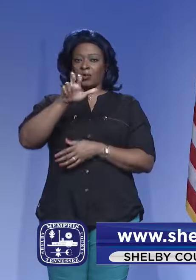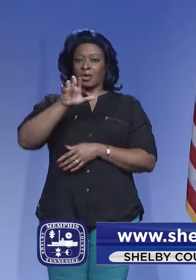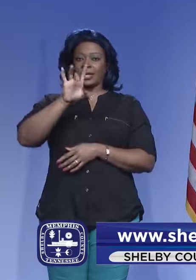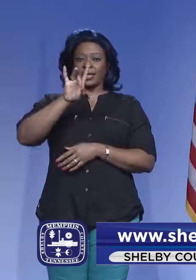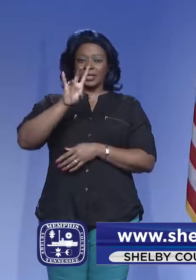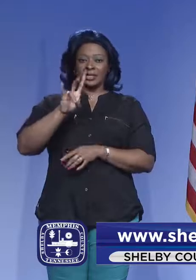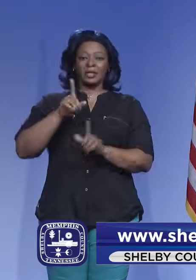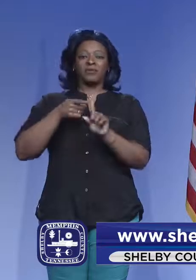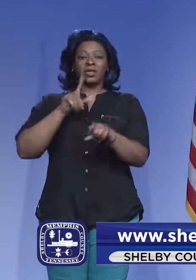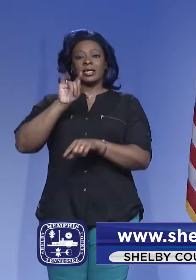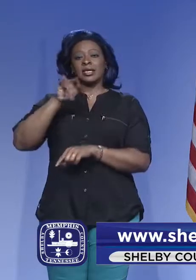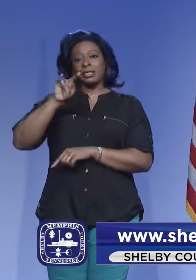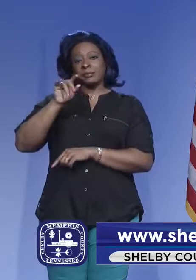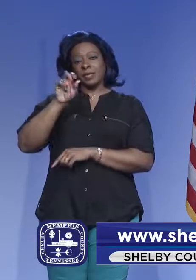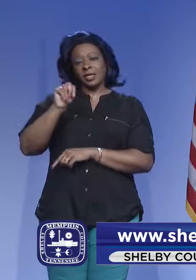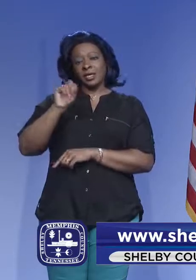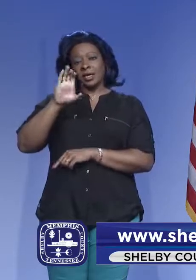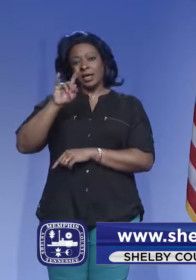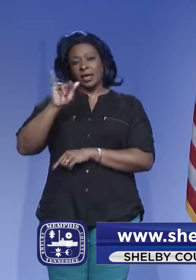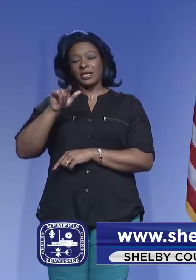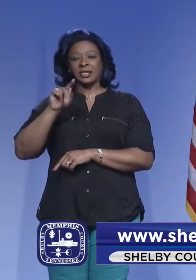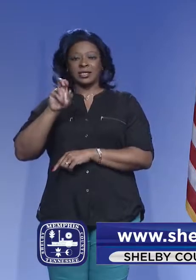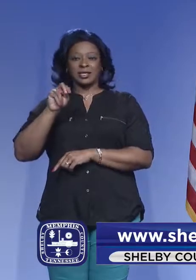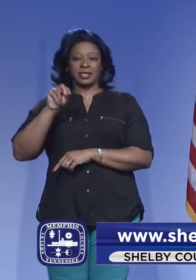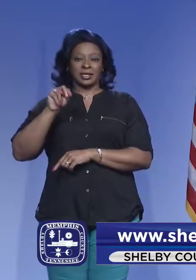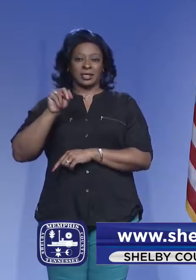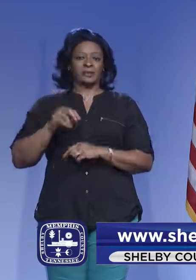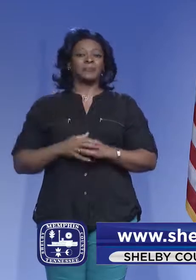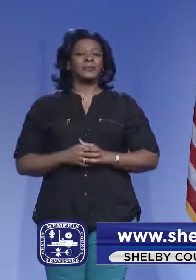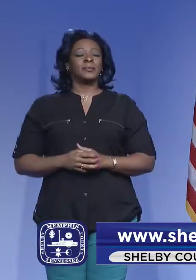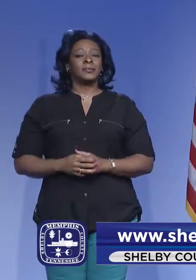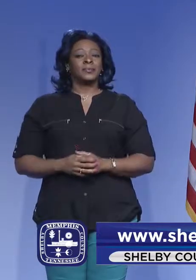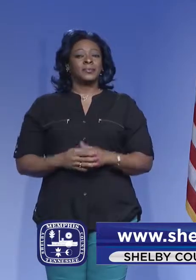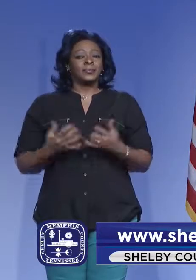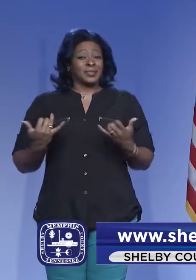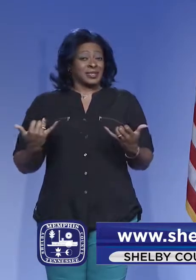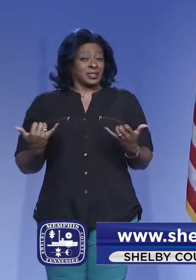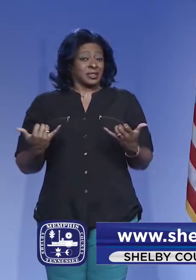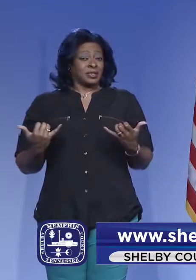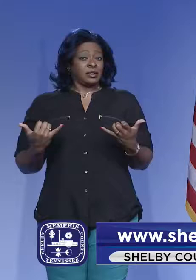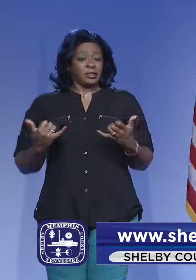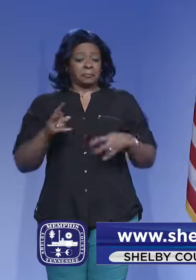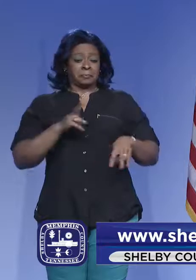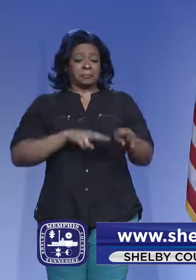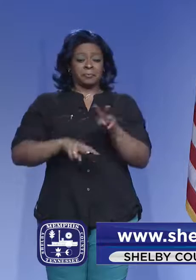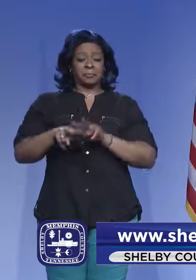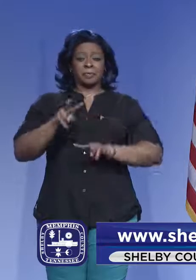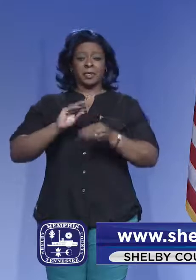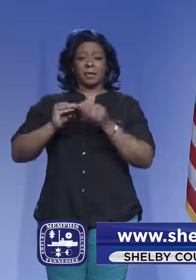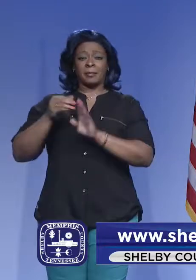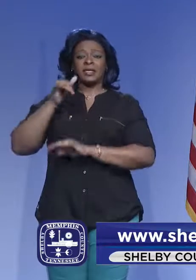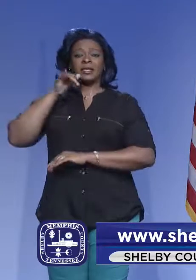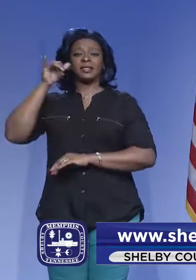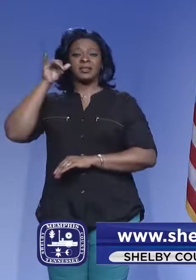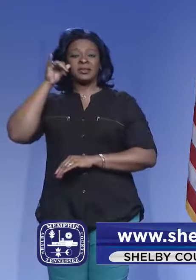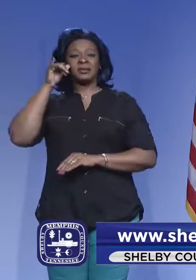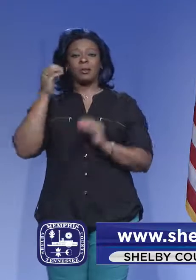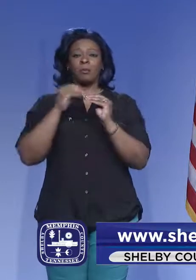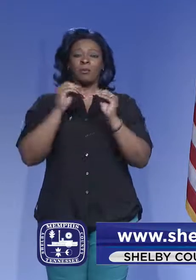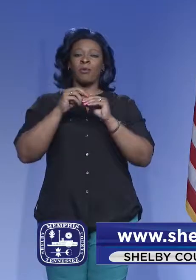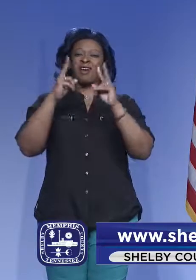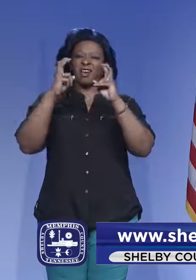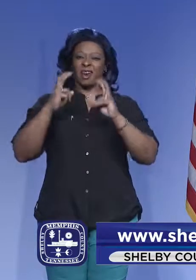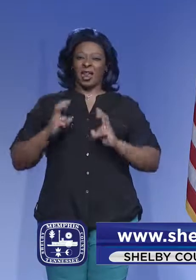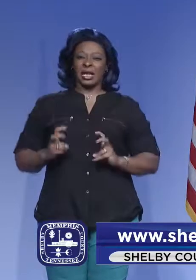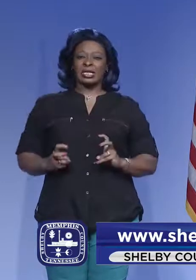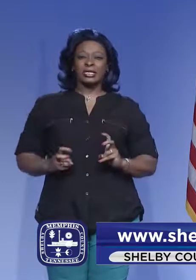7,387 cases from Tipton County in Tennessee. Now, looking at the numbers yesterday, we did some further